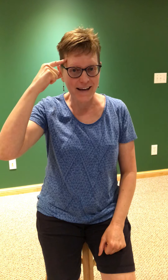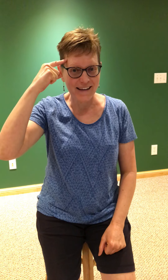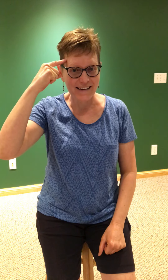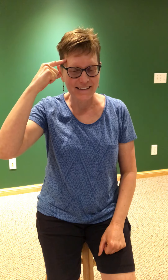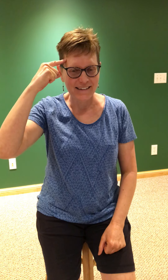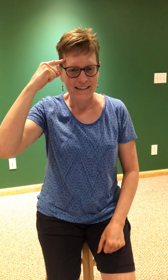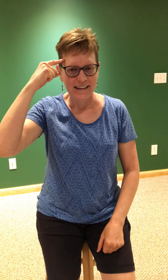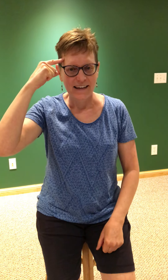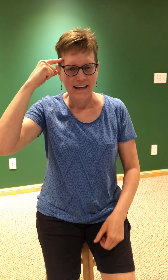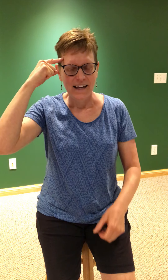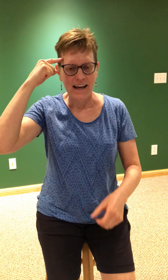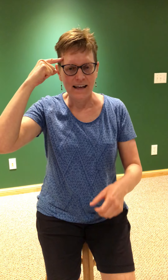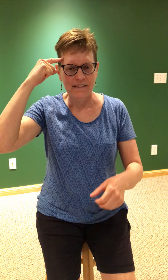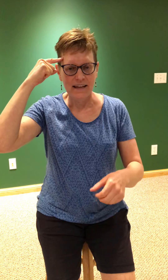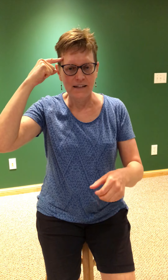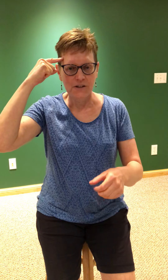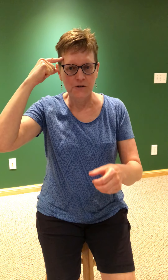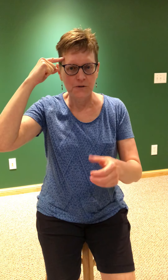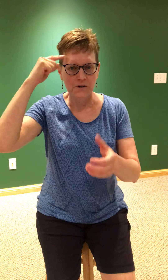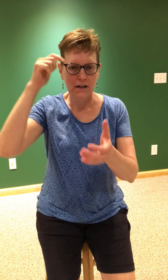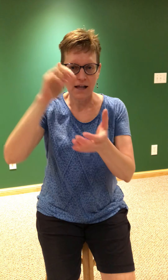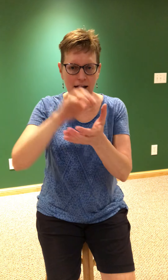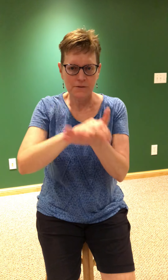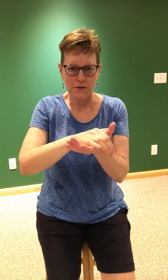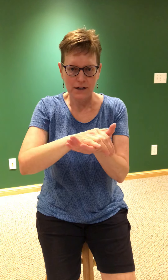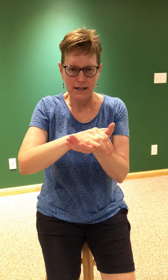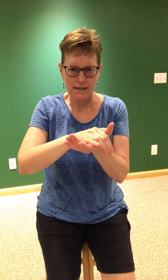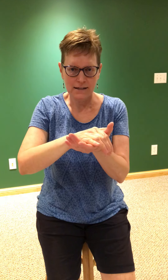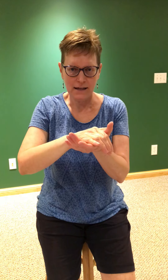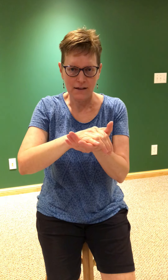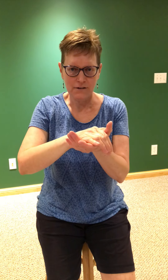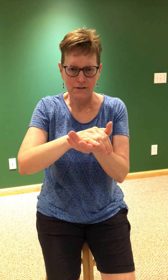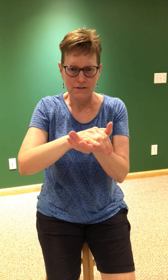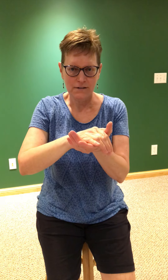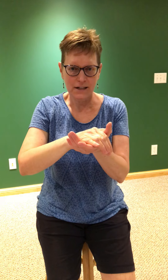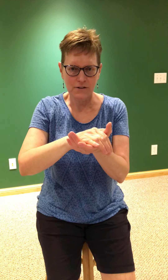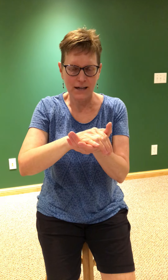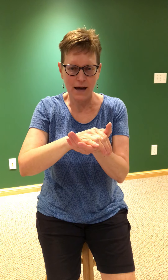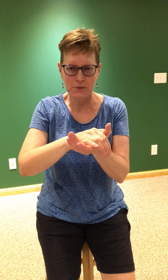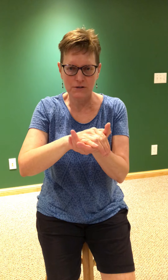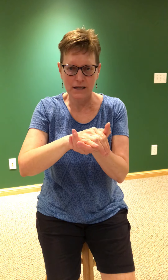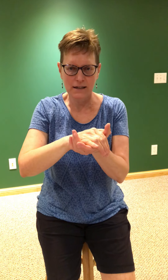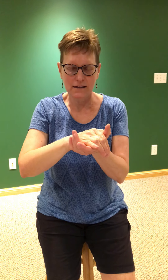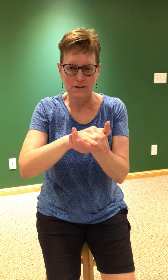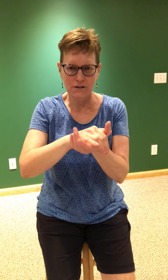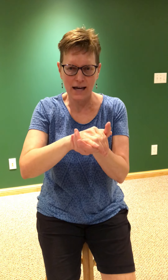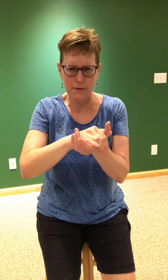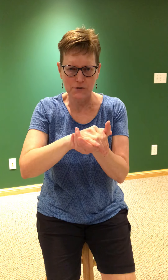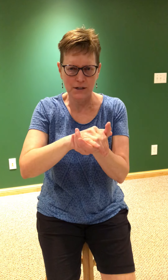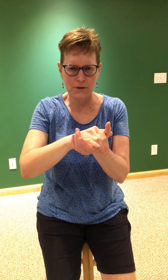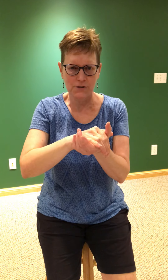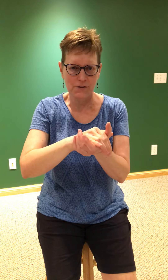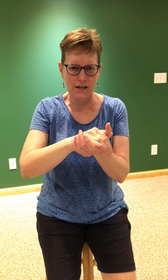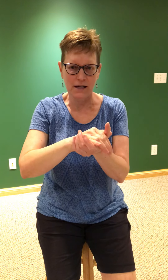head and then you clasp your hands together like you're capturing what you're thinking,